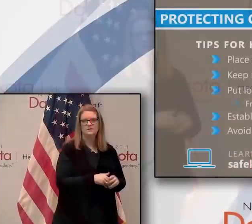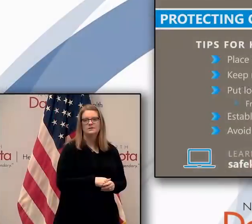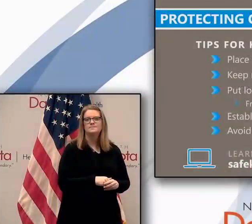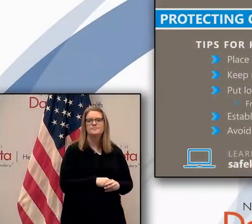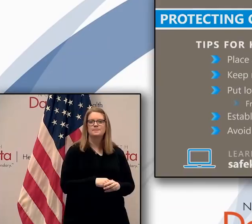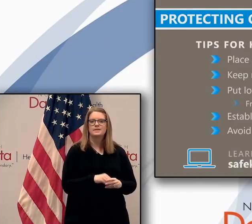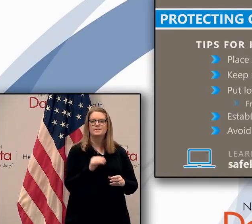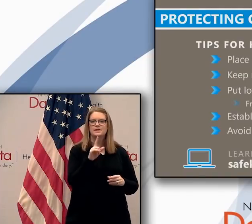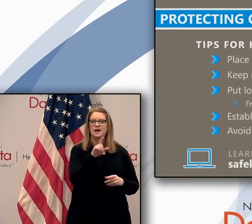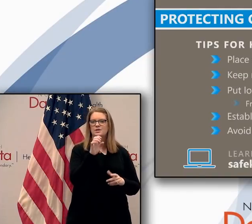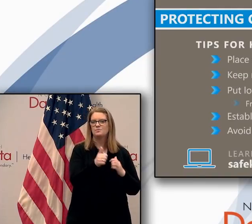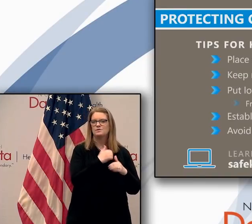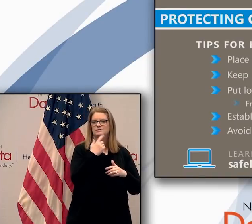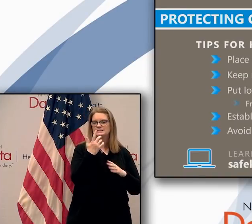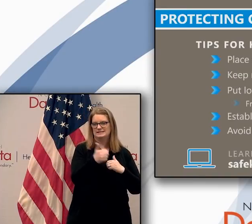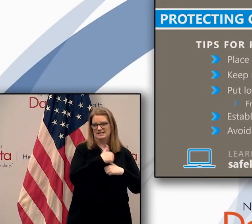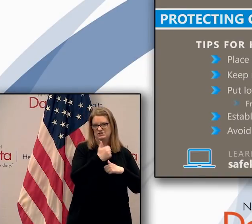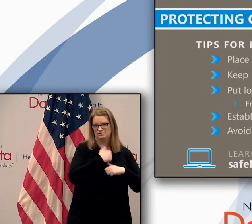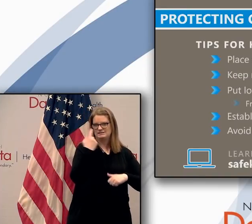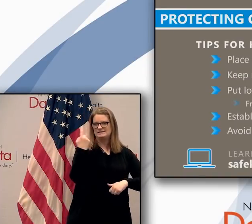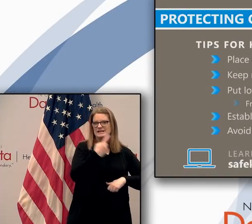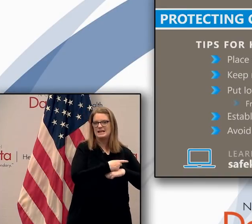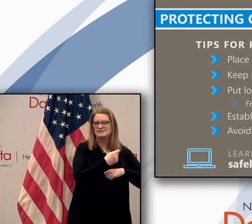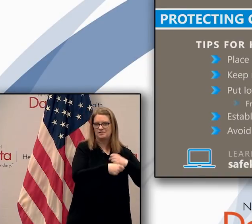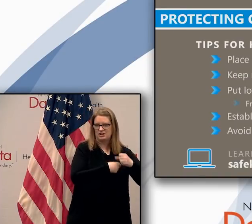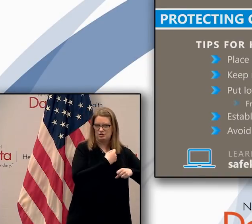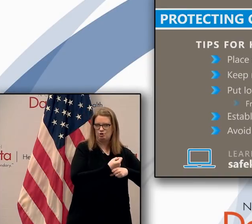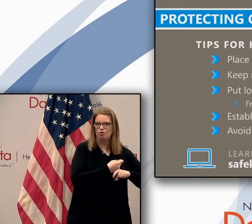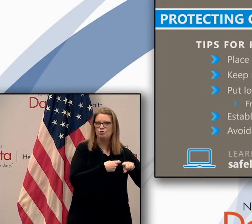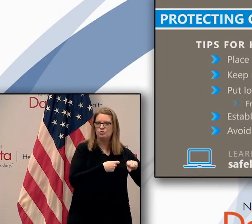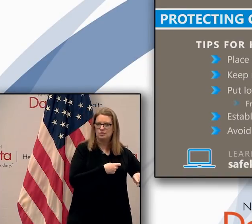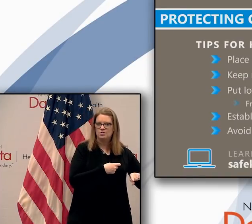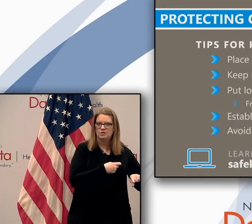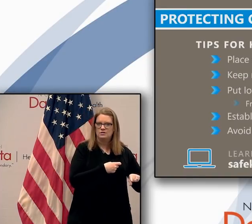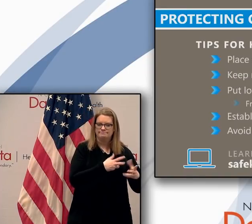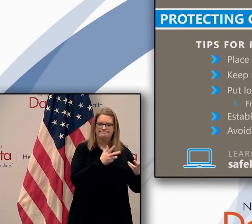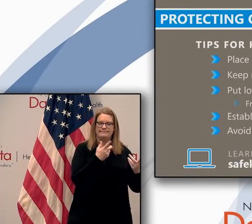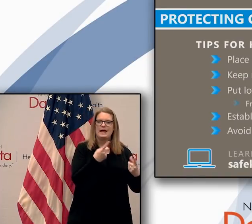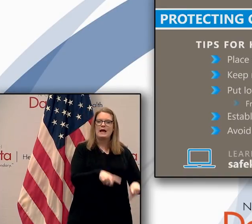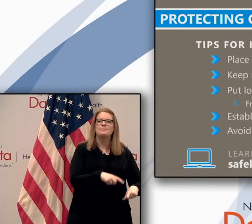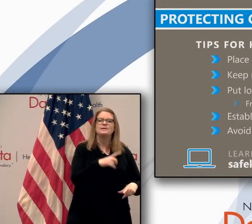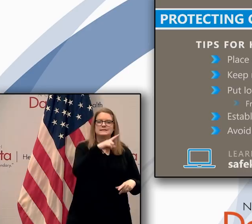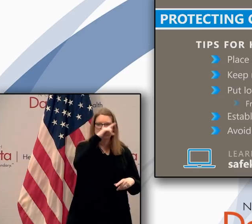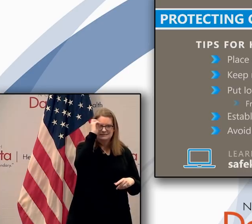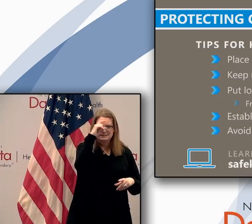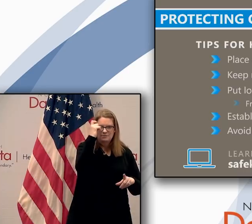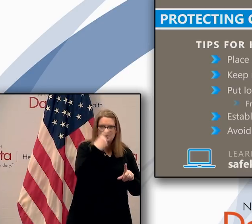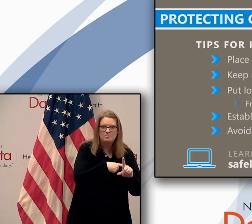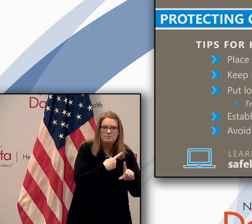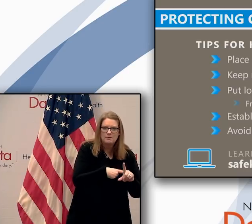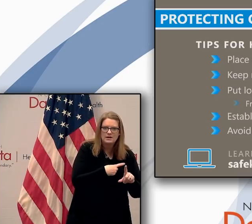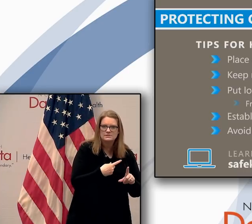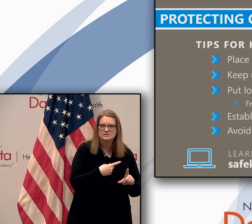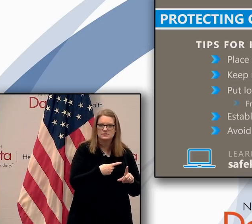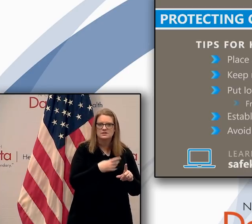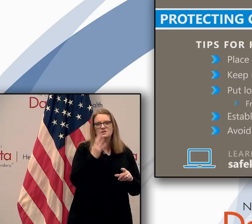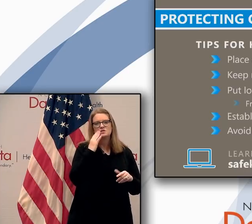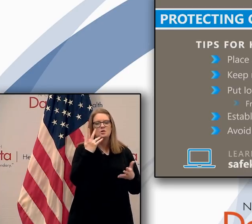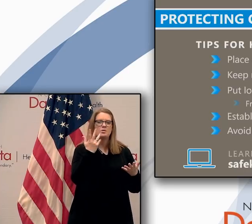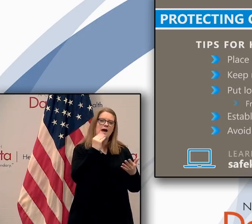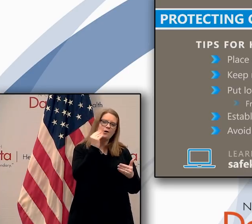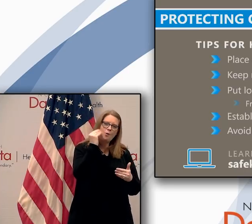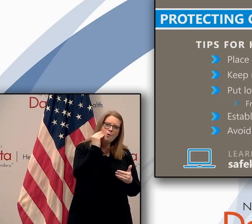the 100 most dangerous days of the year for children fall in the summer months when children are out of school in a less structured